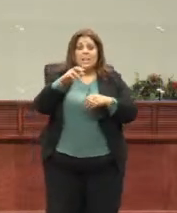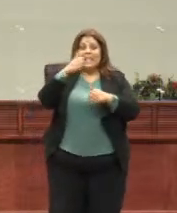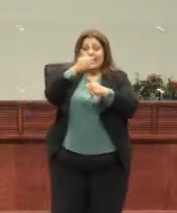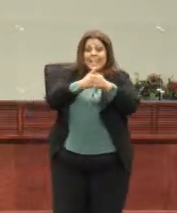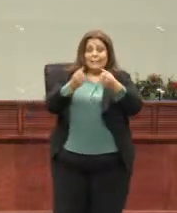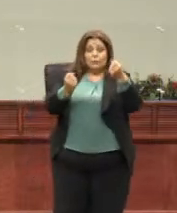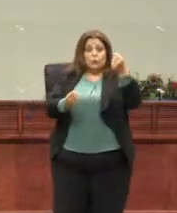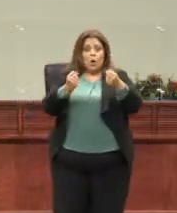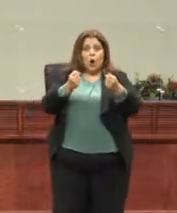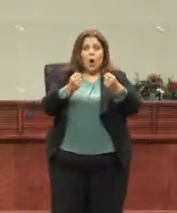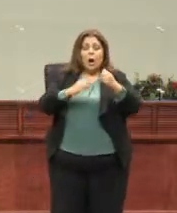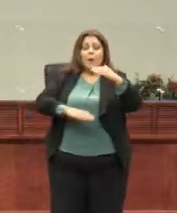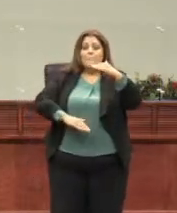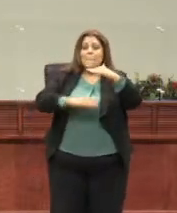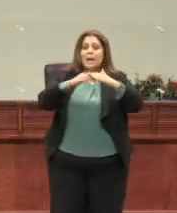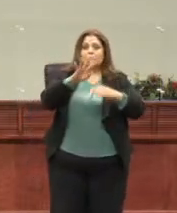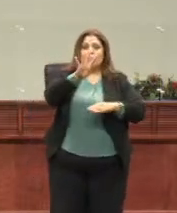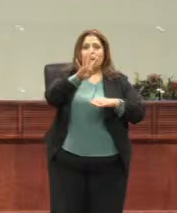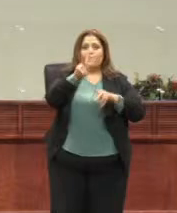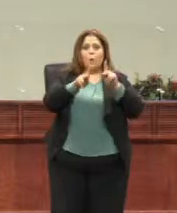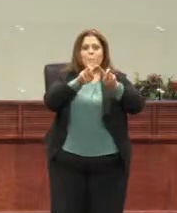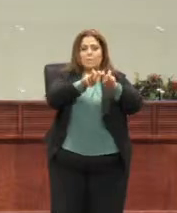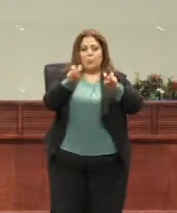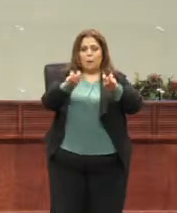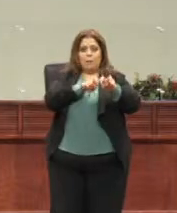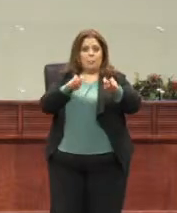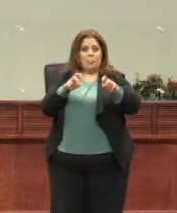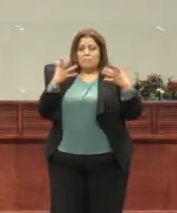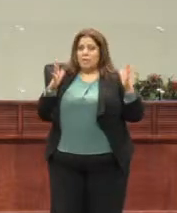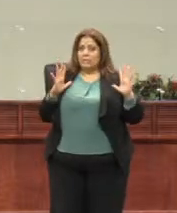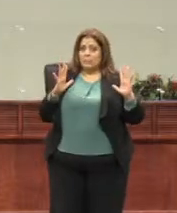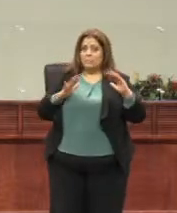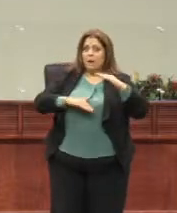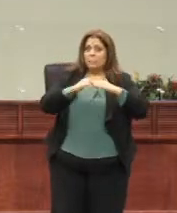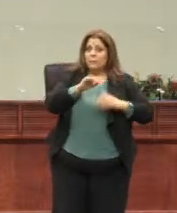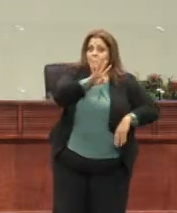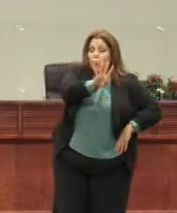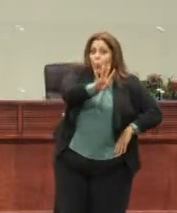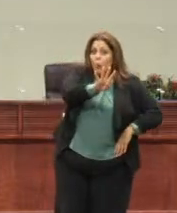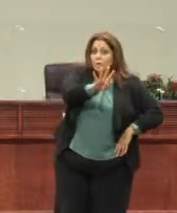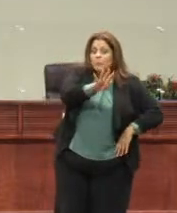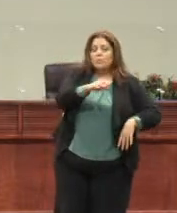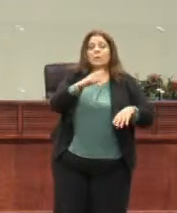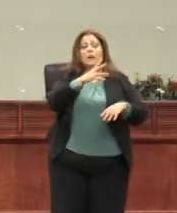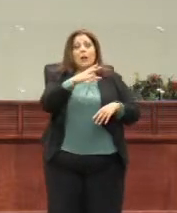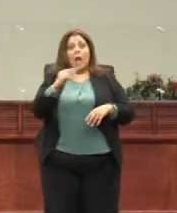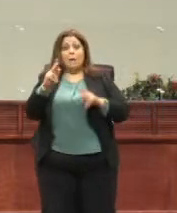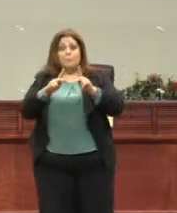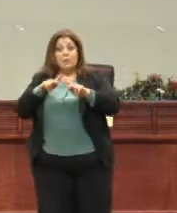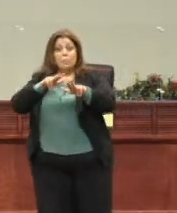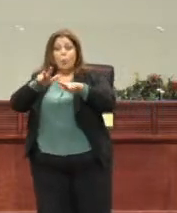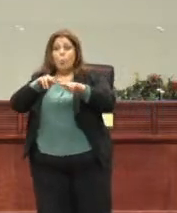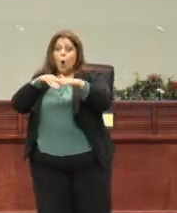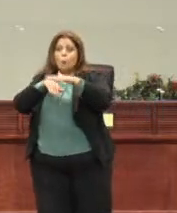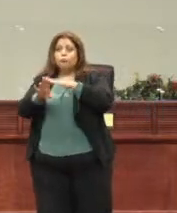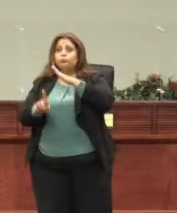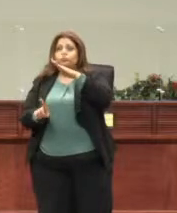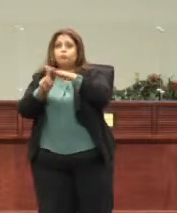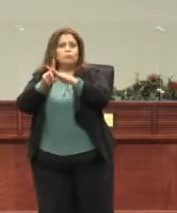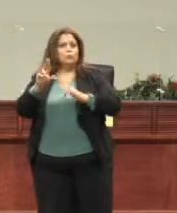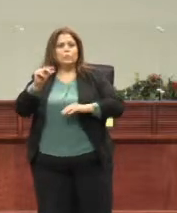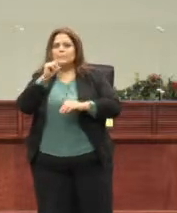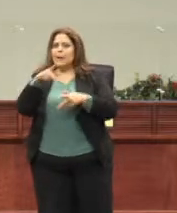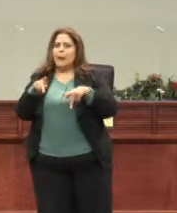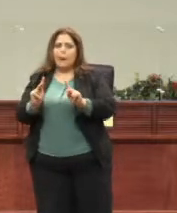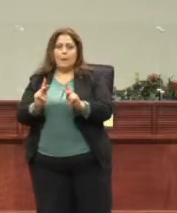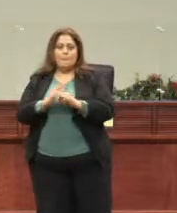no walk-ups will be available. We will continue to explore options for offering additional vaccination